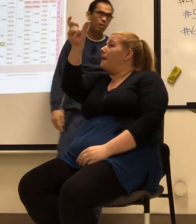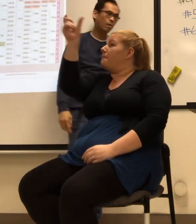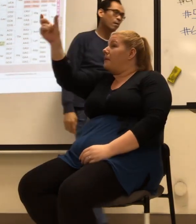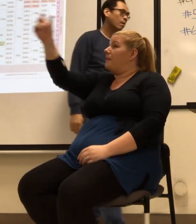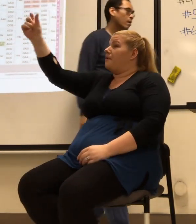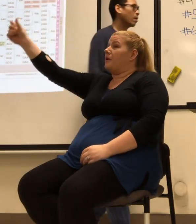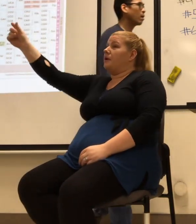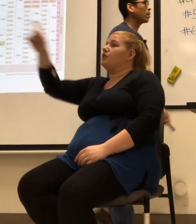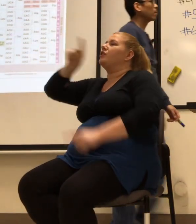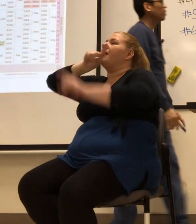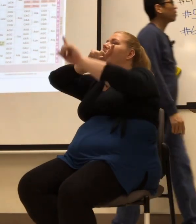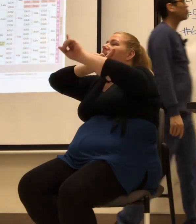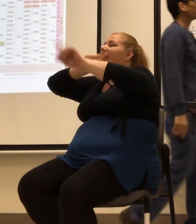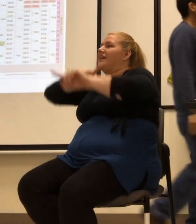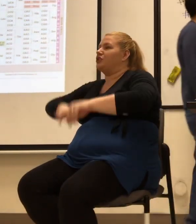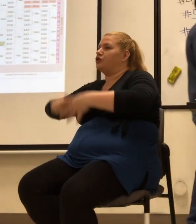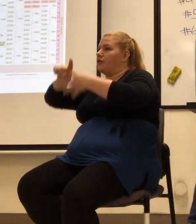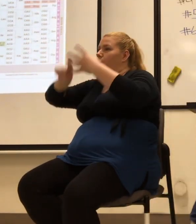little while.